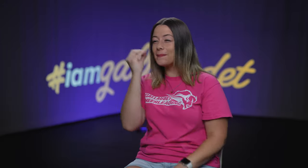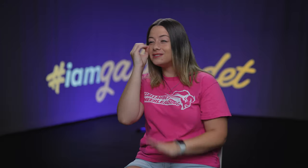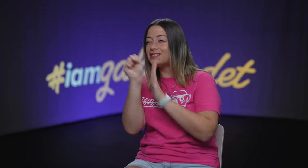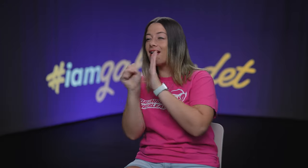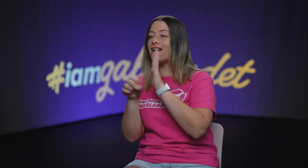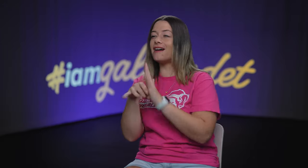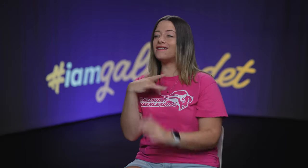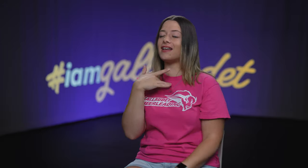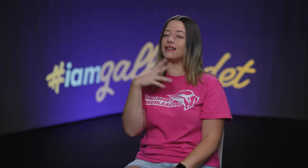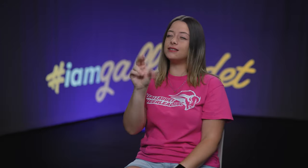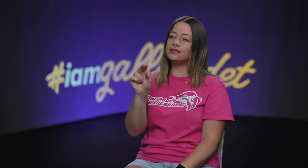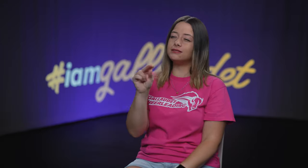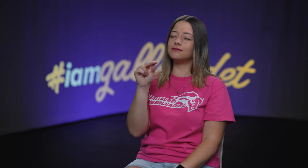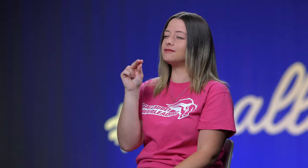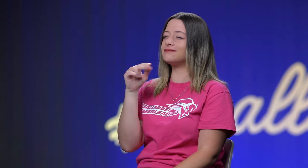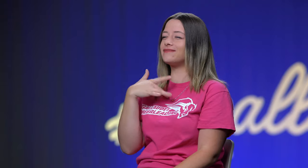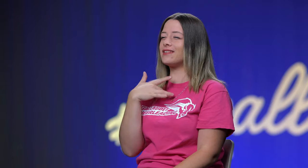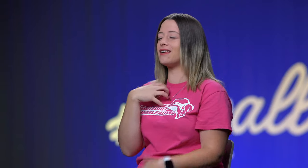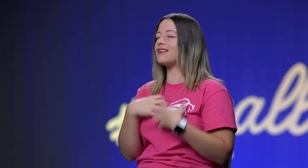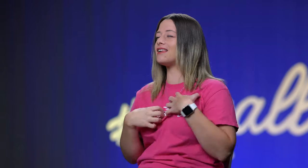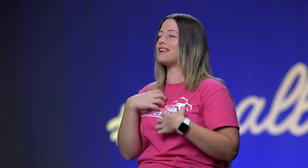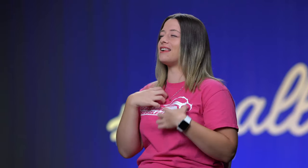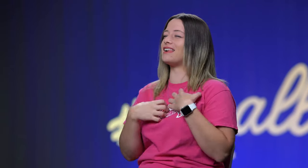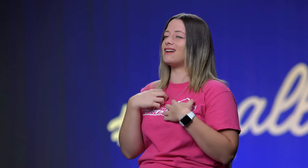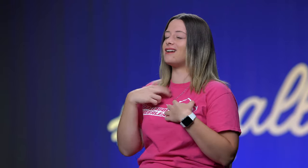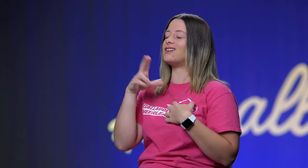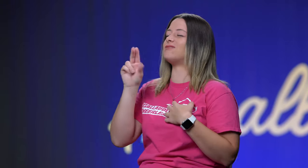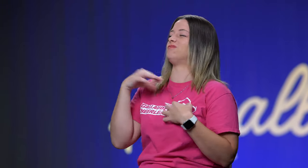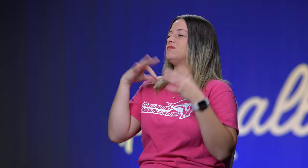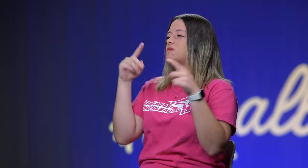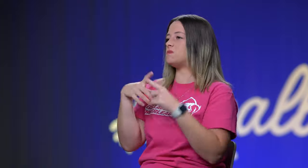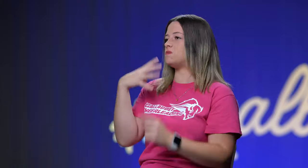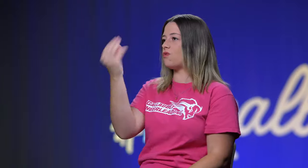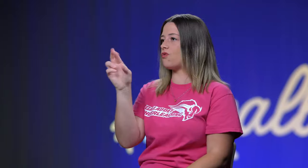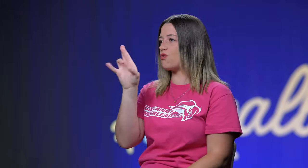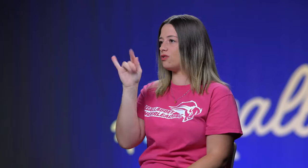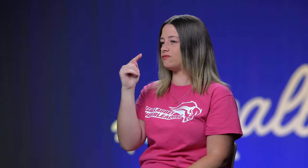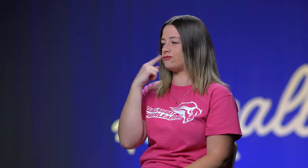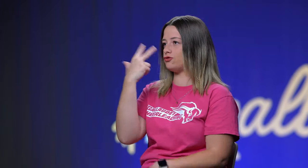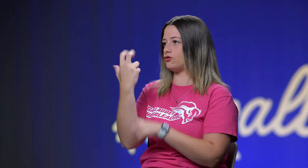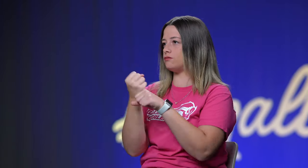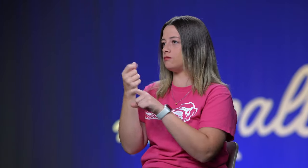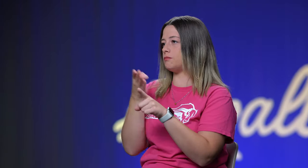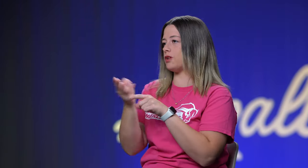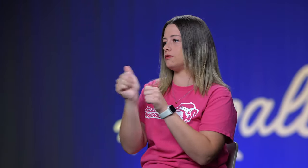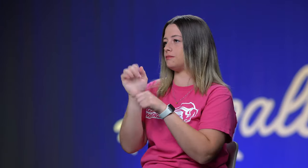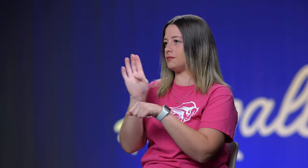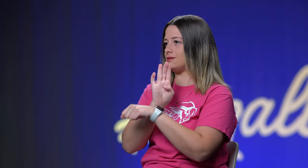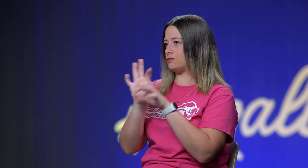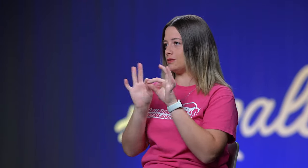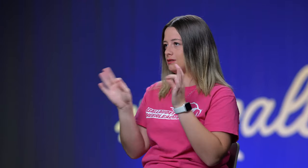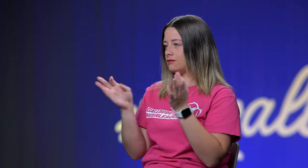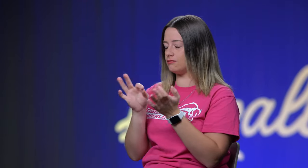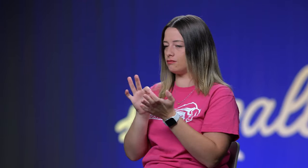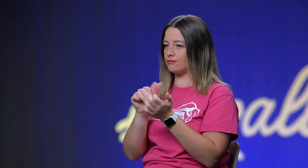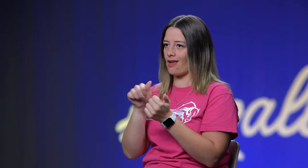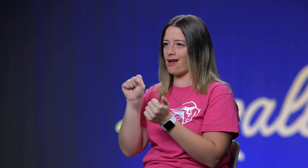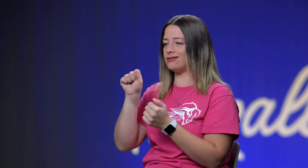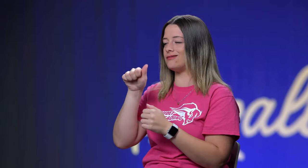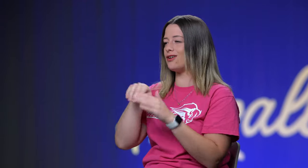hearing world. I was also hesitant to leave my home state. After some thinking, I decided to go to RIT for 3 years and major in